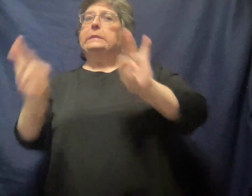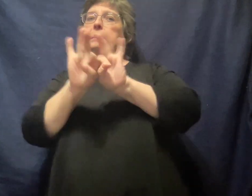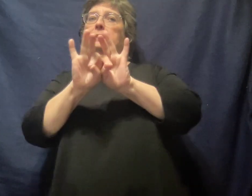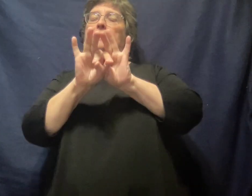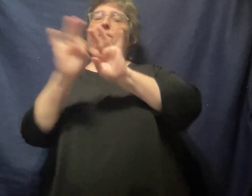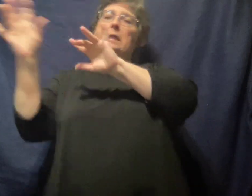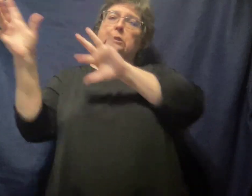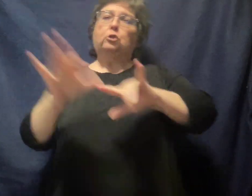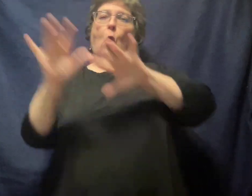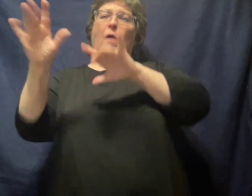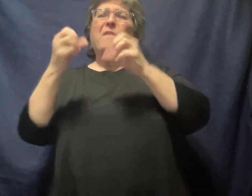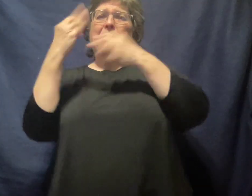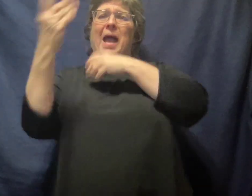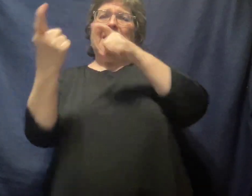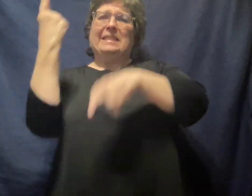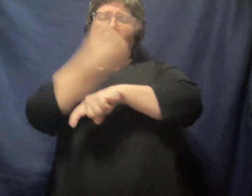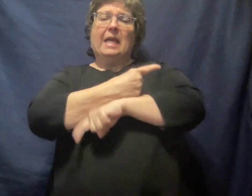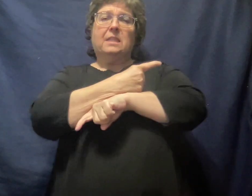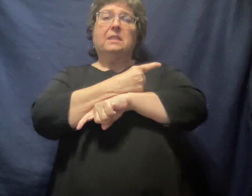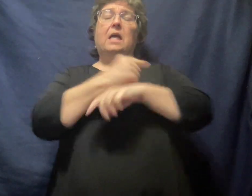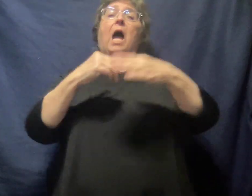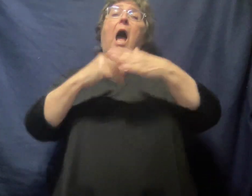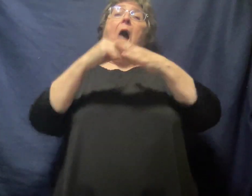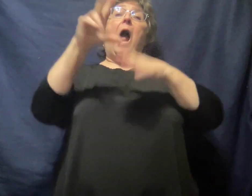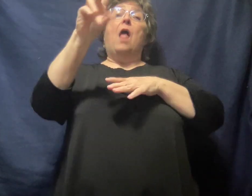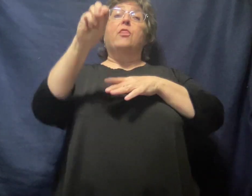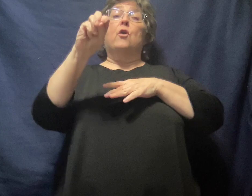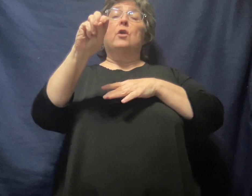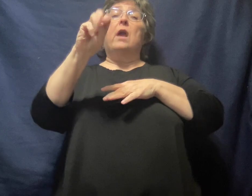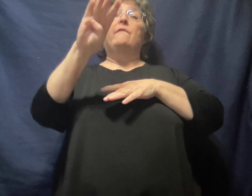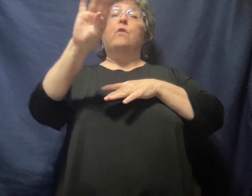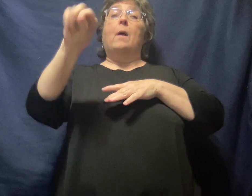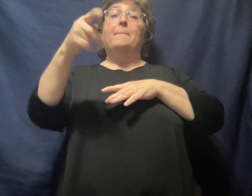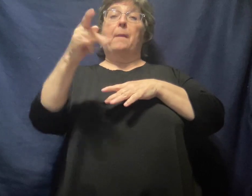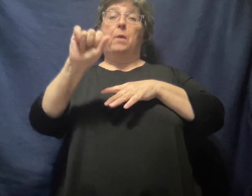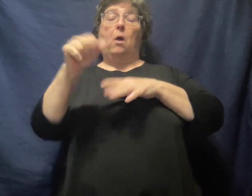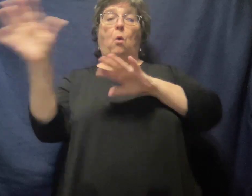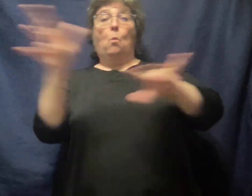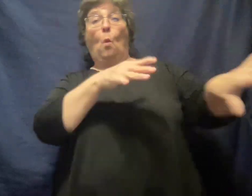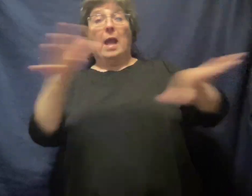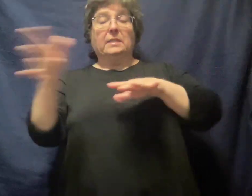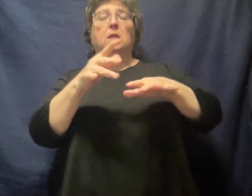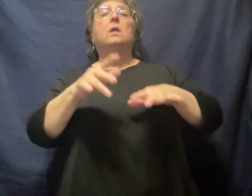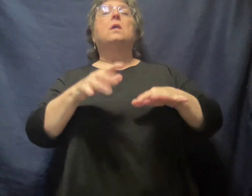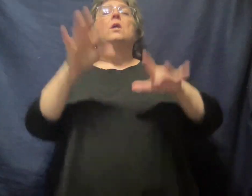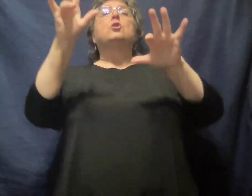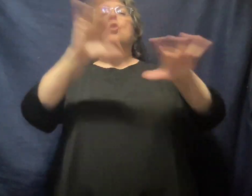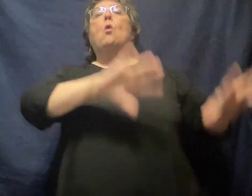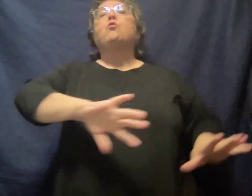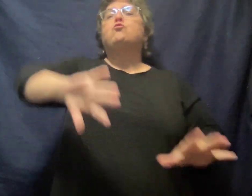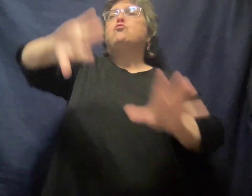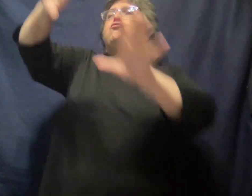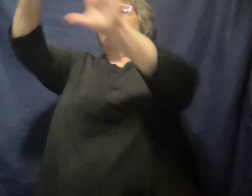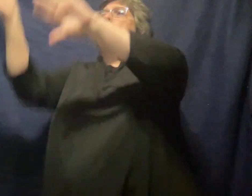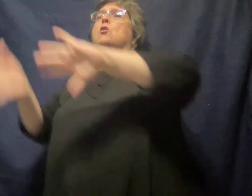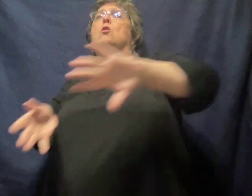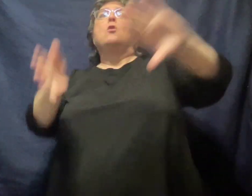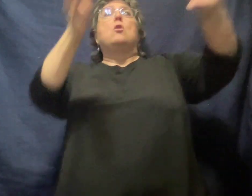come, with the high 30s and possible 40-mile-an-hour gusts that will continue to drift this snow. Other storms have never reached the blizzard mark and have